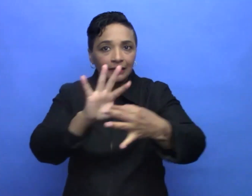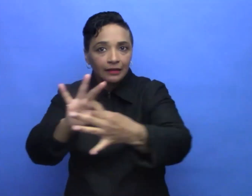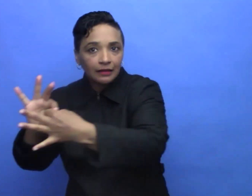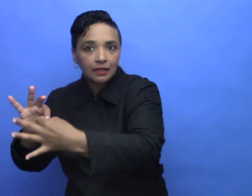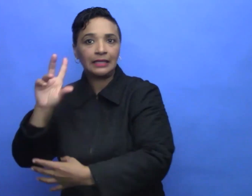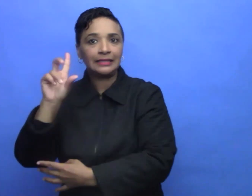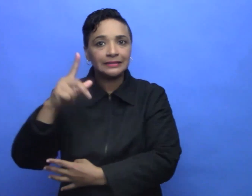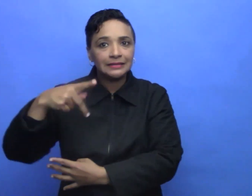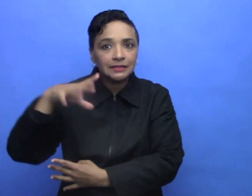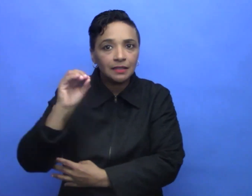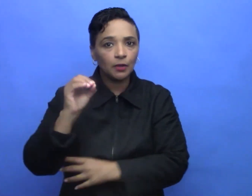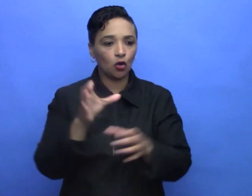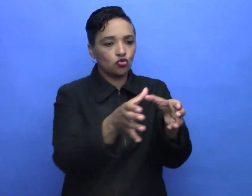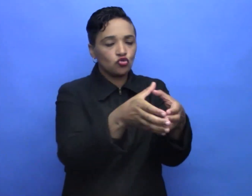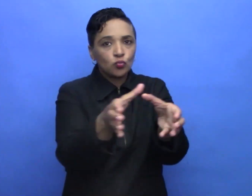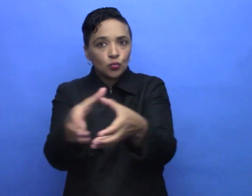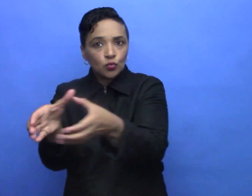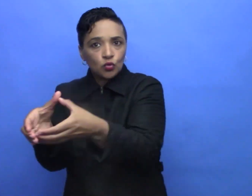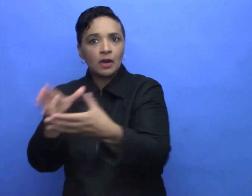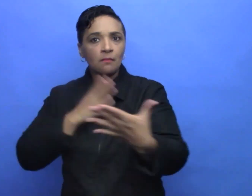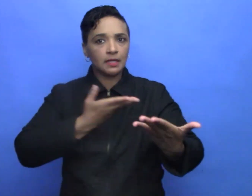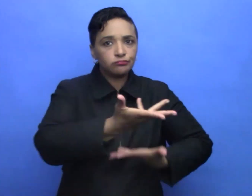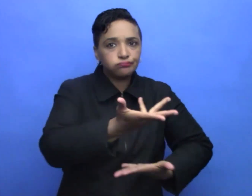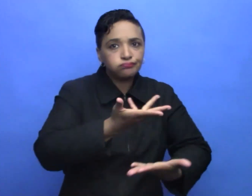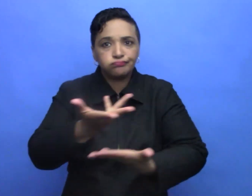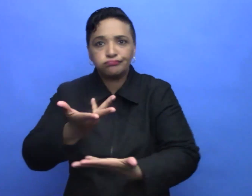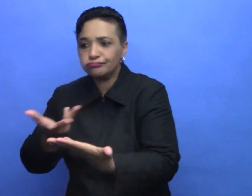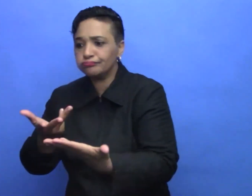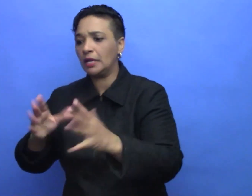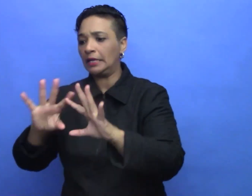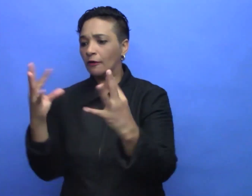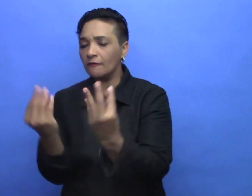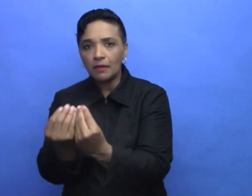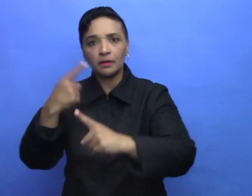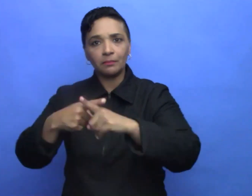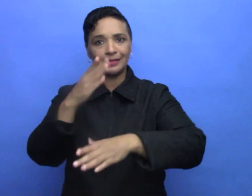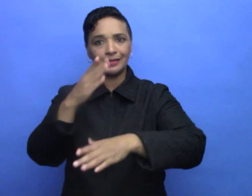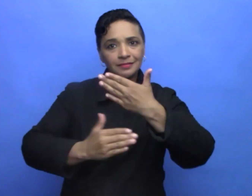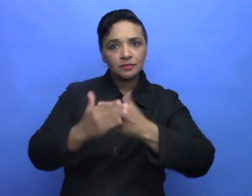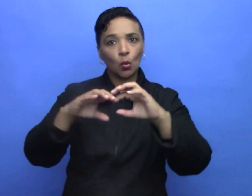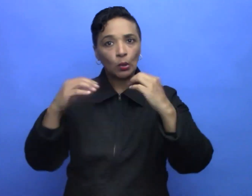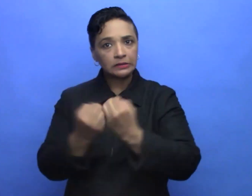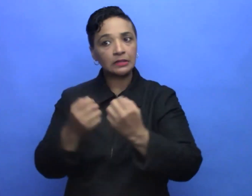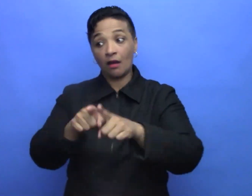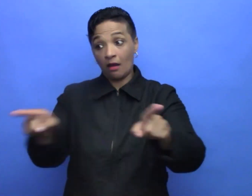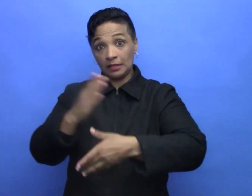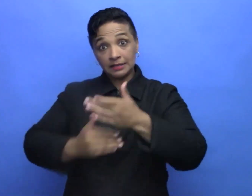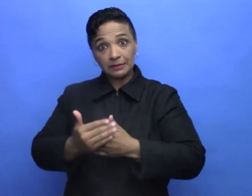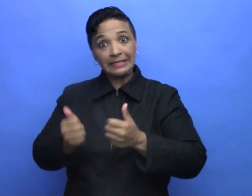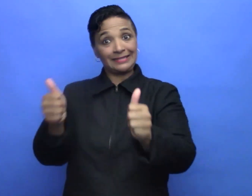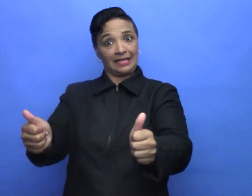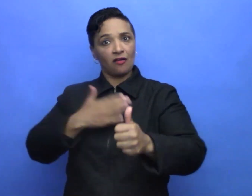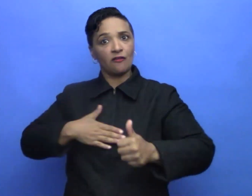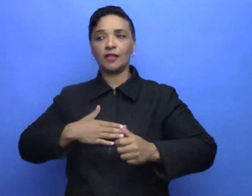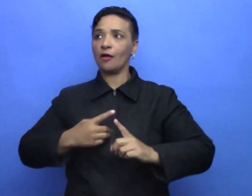talks with people with disabilities and their family, this would greatly motivate them to apply. I don't want